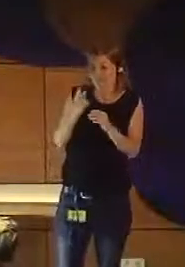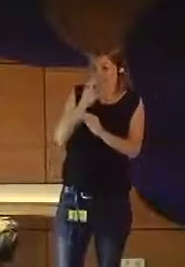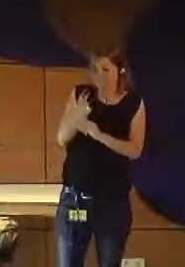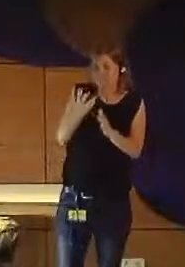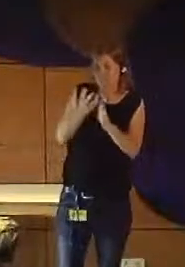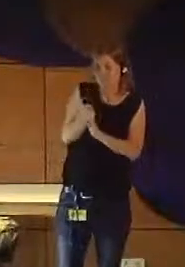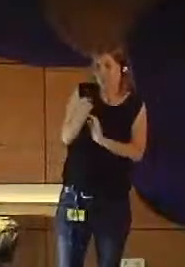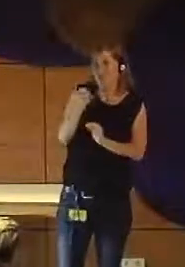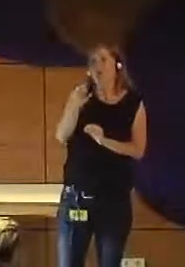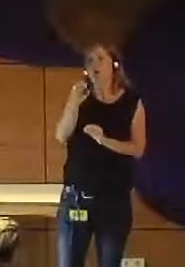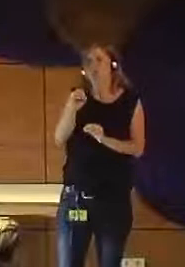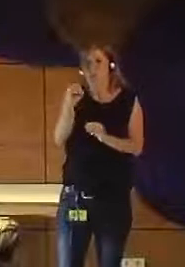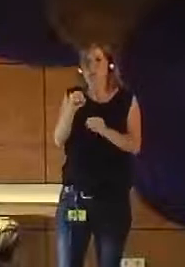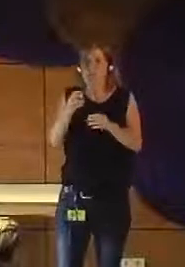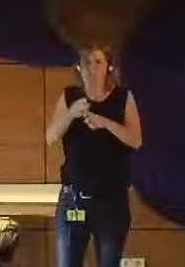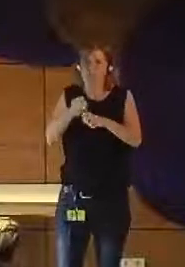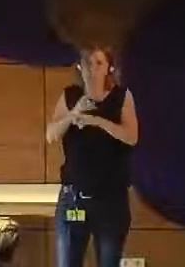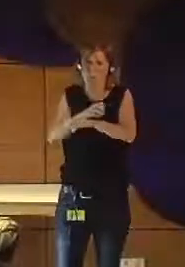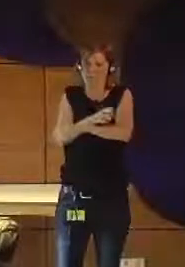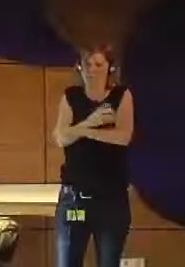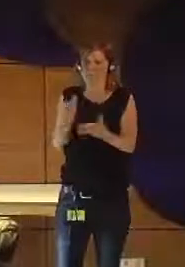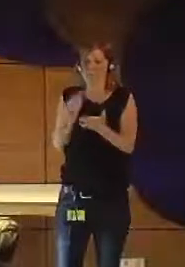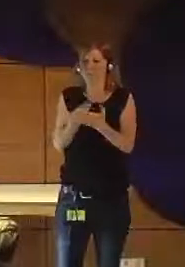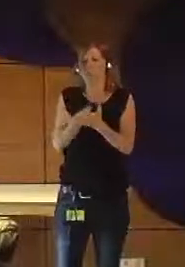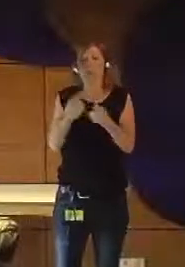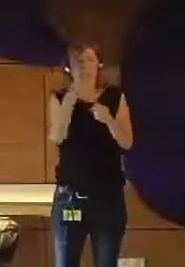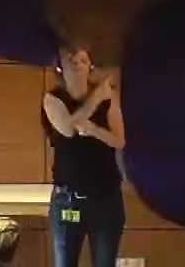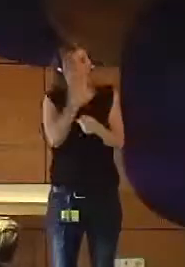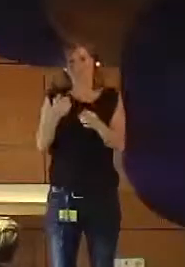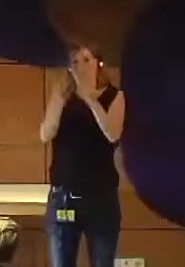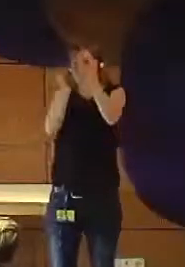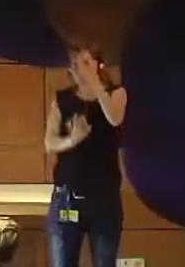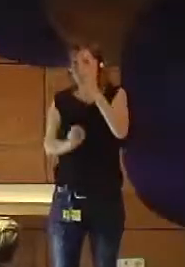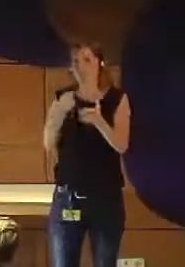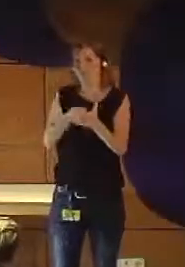was low in these patients, but the rest of it wasn't too bad.